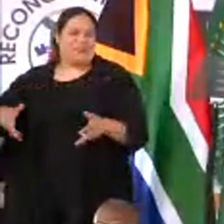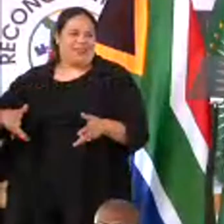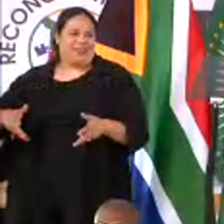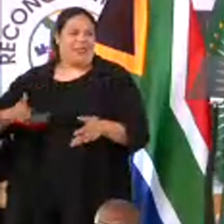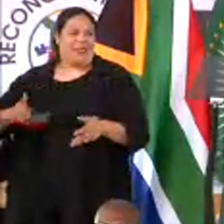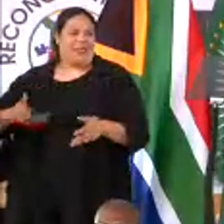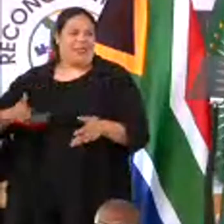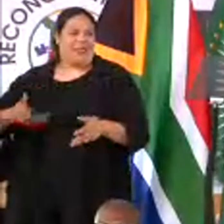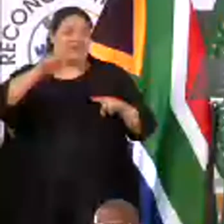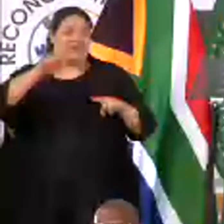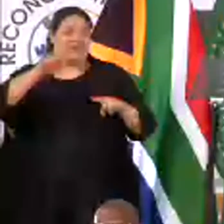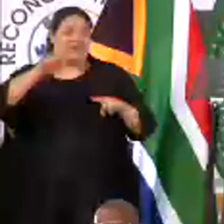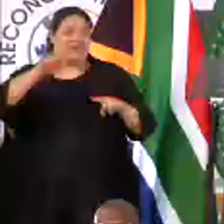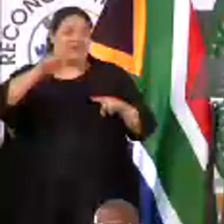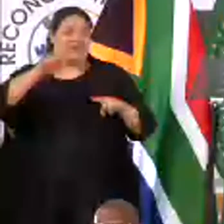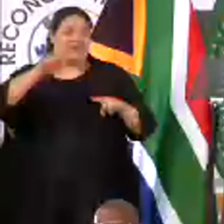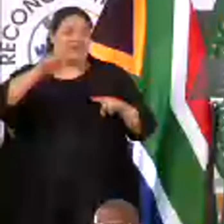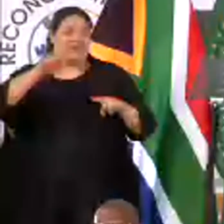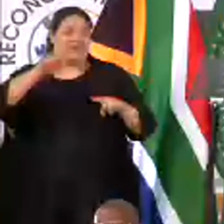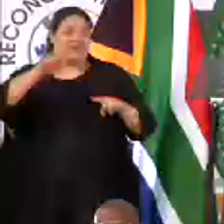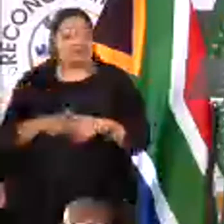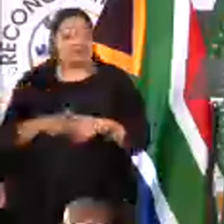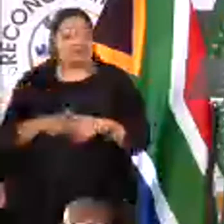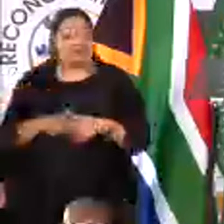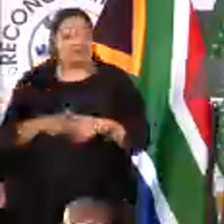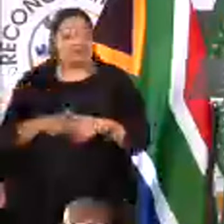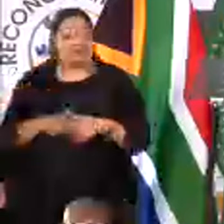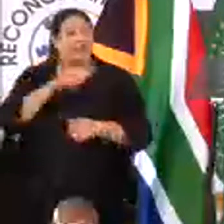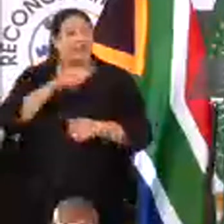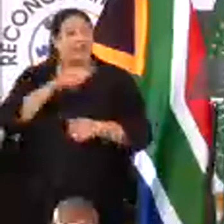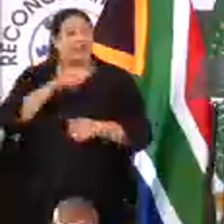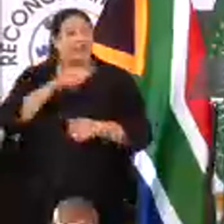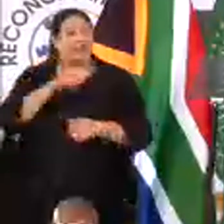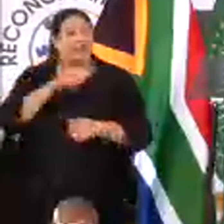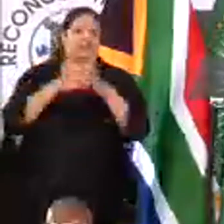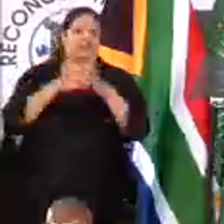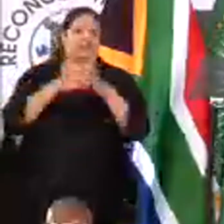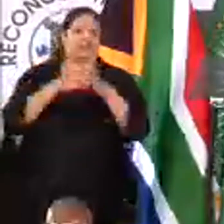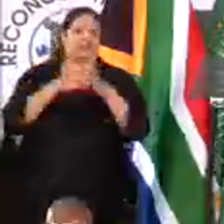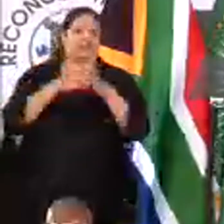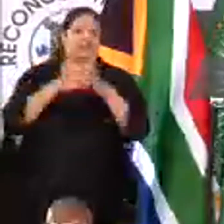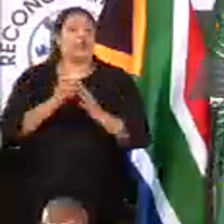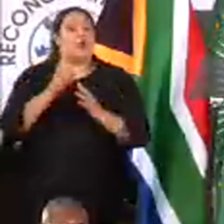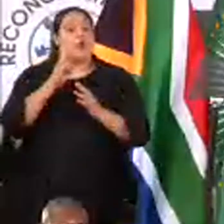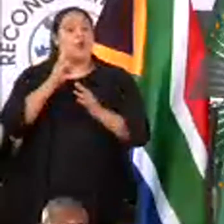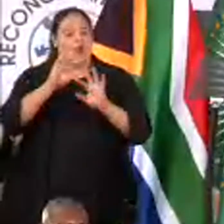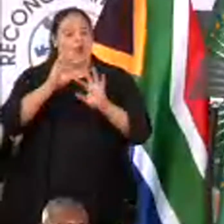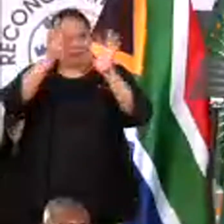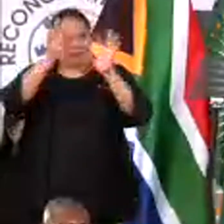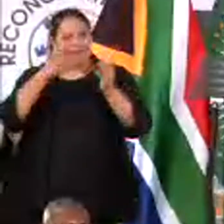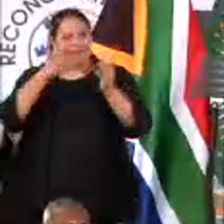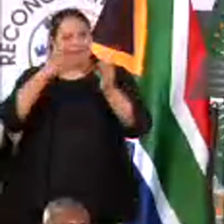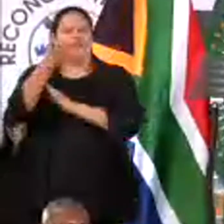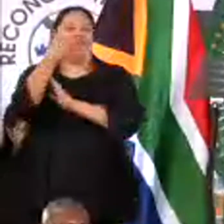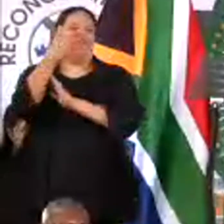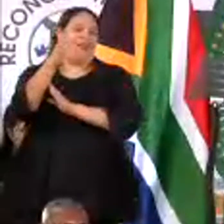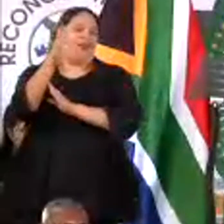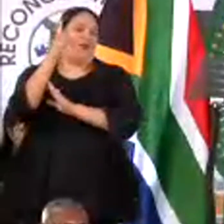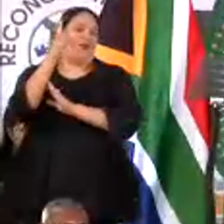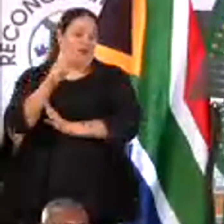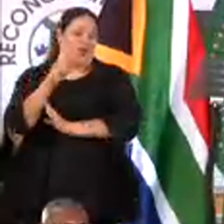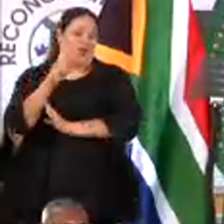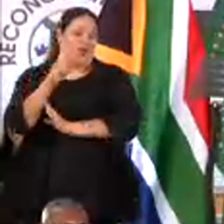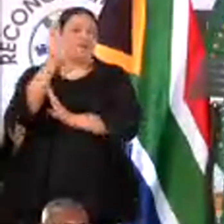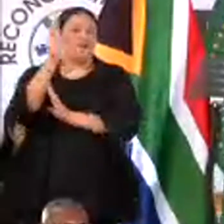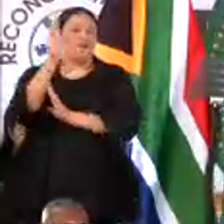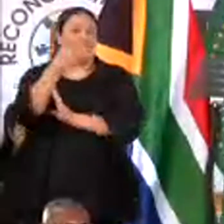a diverse people and we are united under one common flag, which is the flag